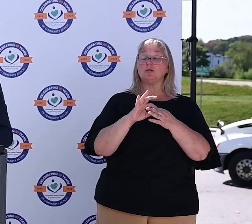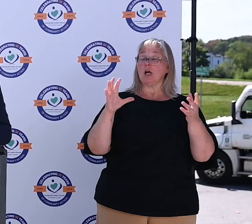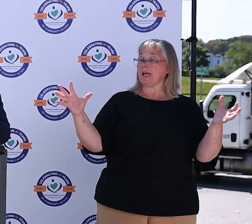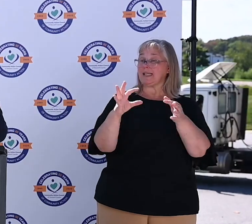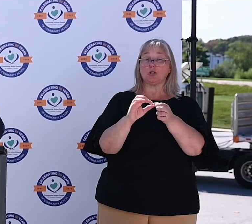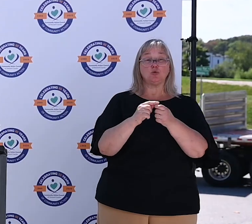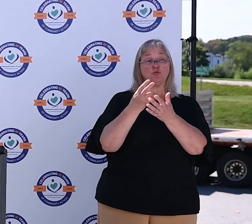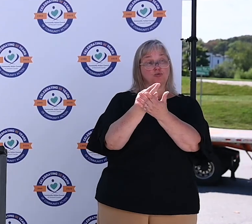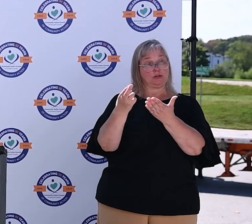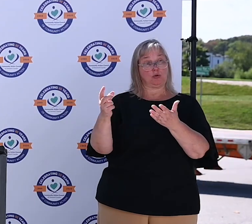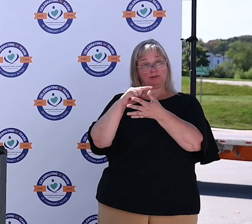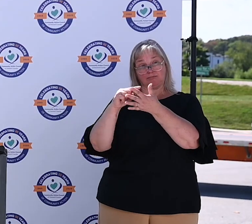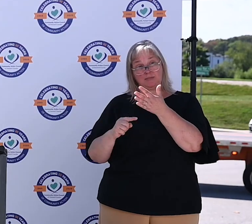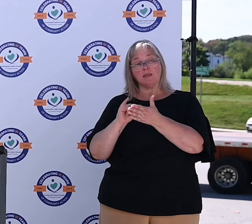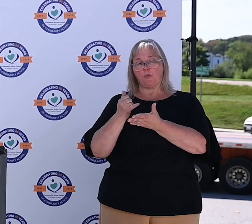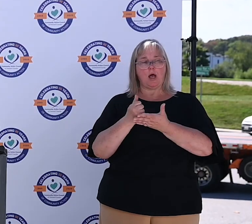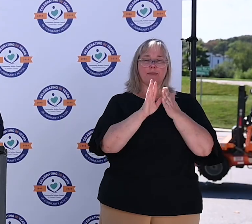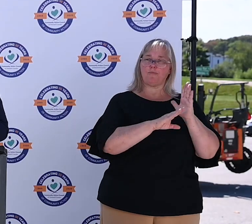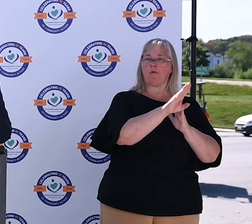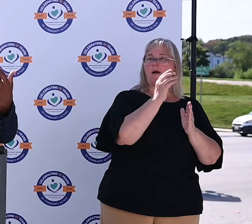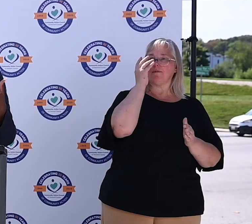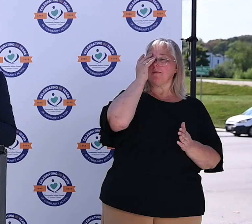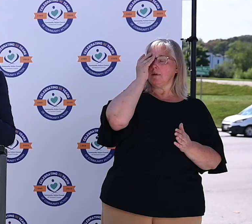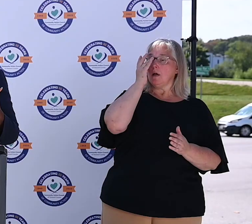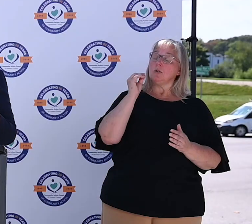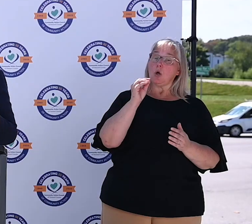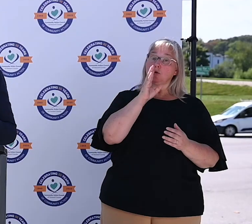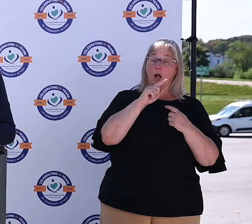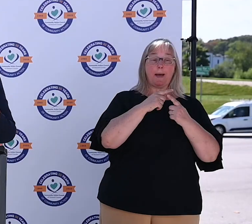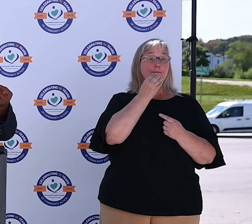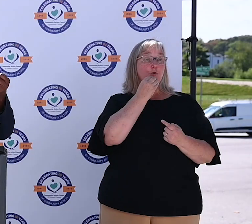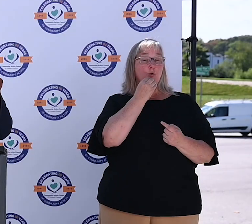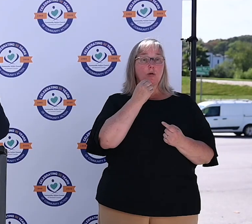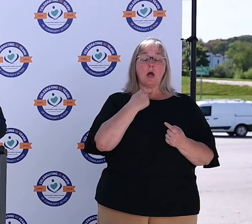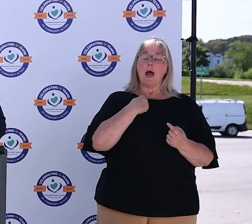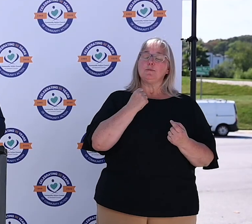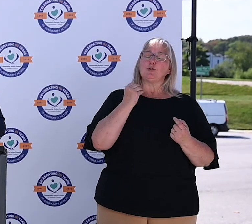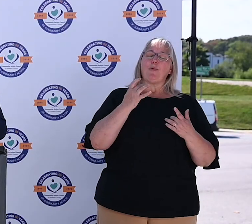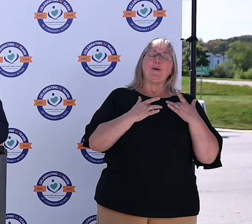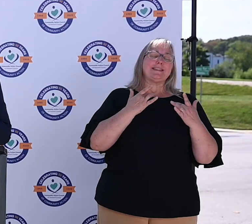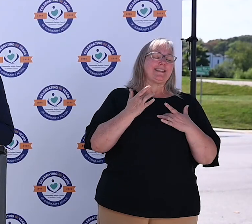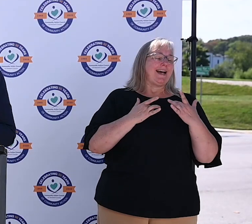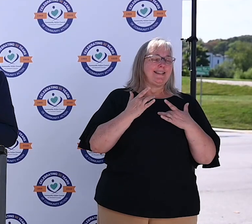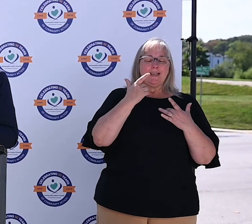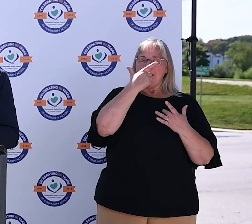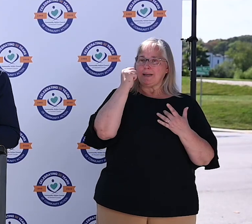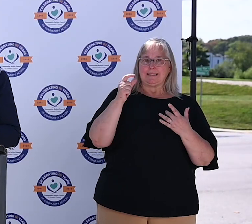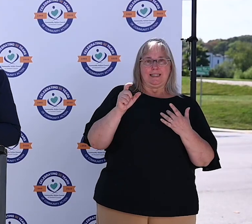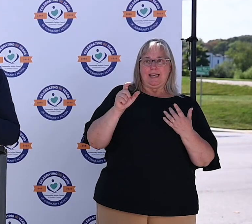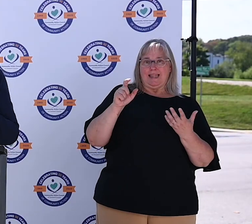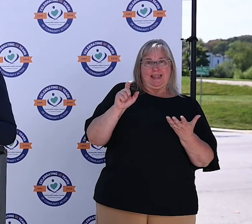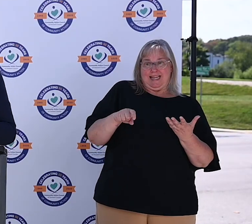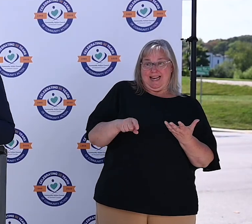resources that will help them thrive. So speaking of food, I am so excited because of the need